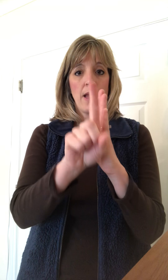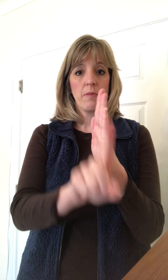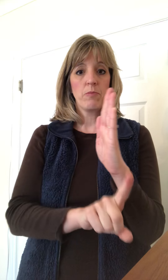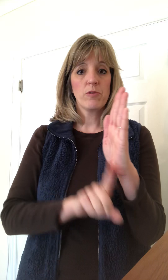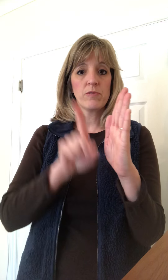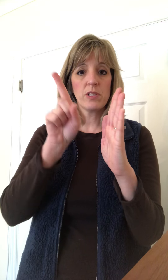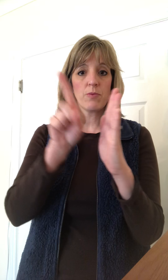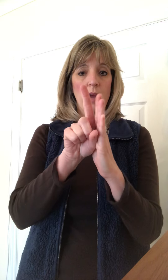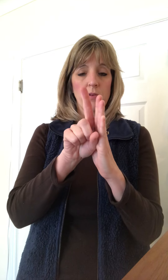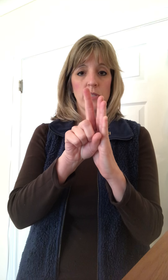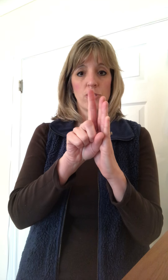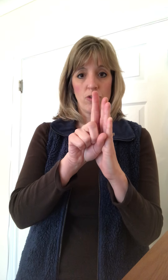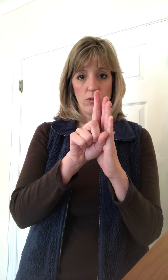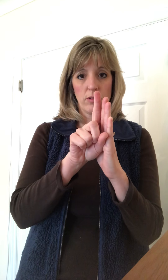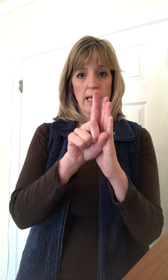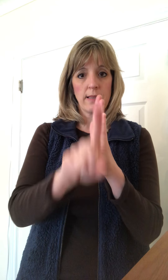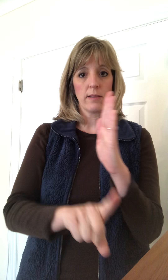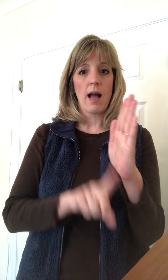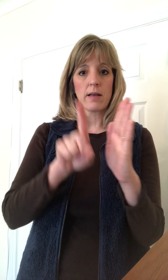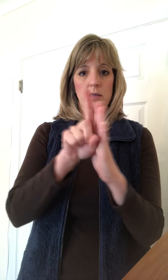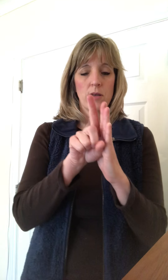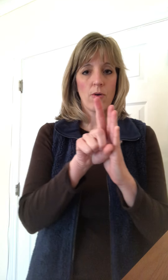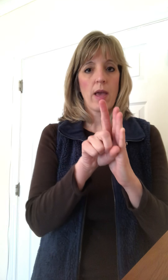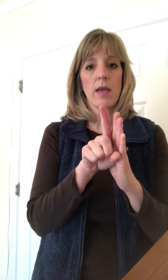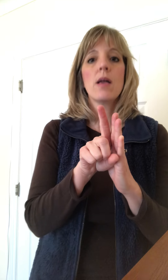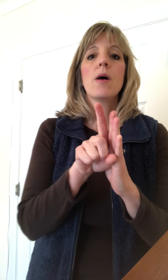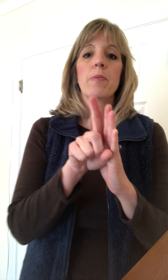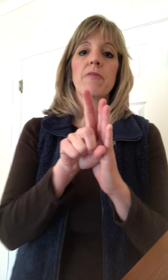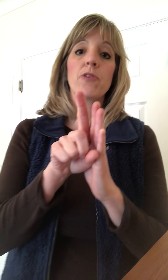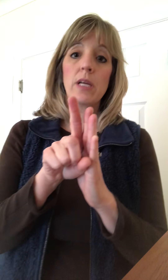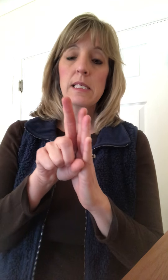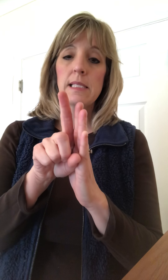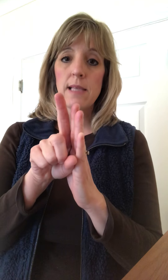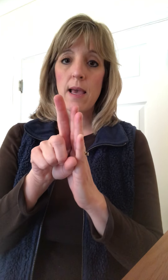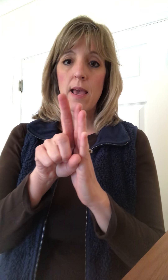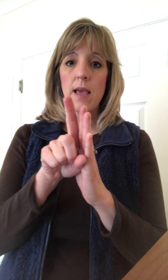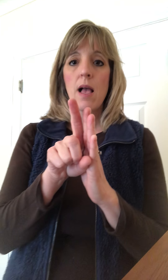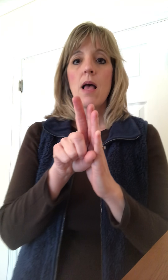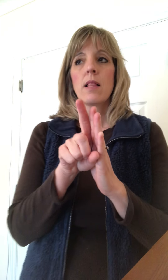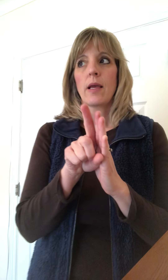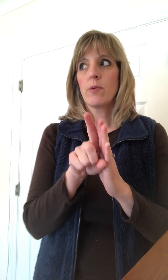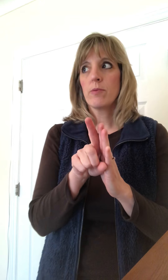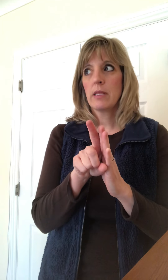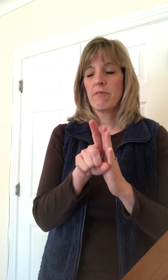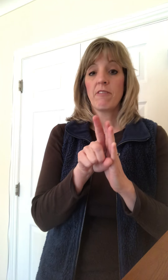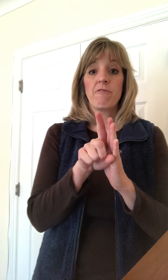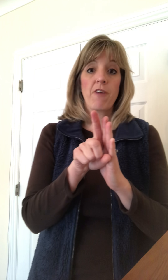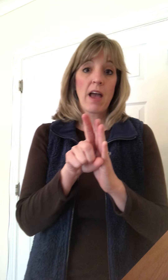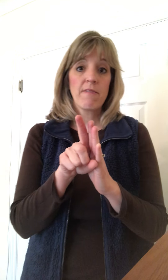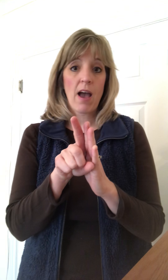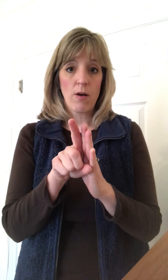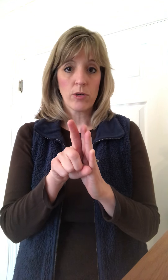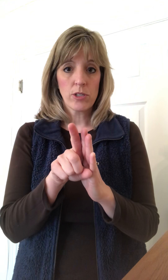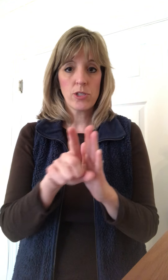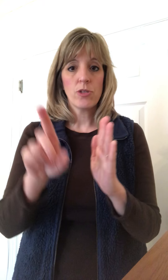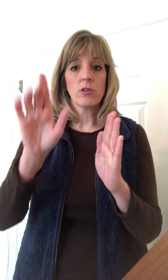it moves it around in a circle like the clock, okay? But if you're gonna say, like we will leave in 5 hours, you could